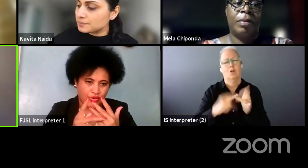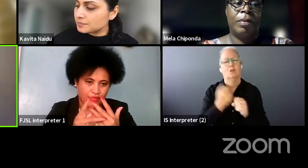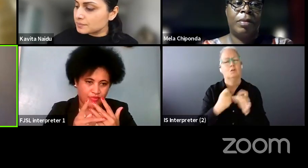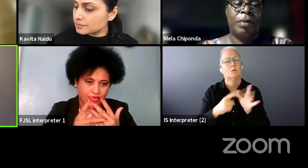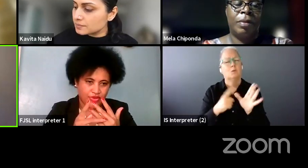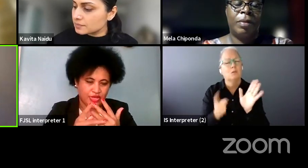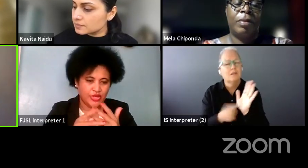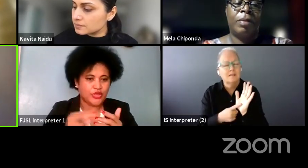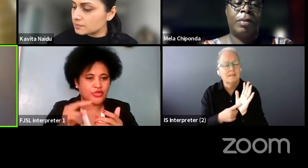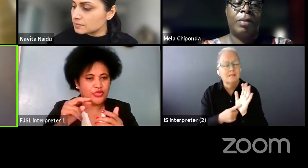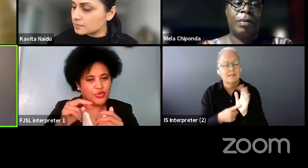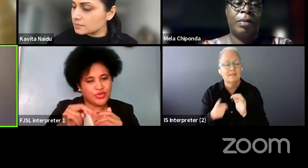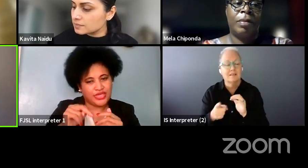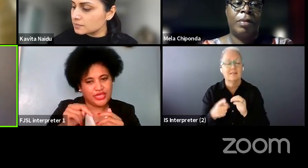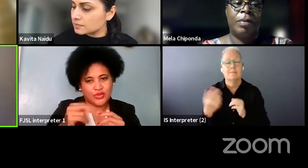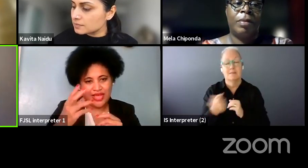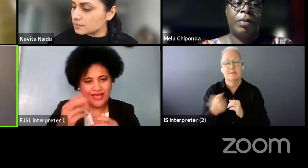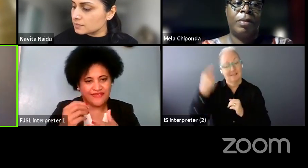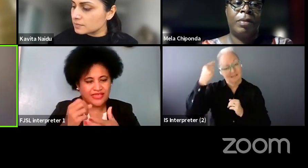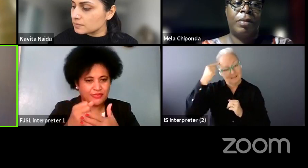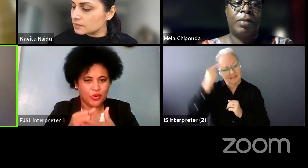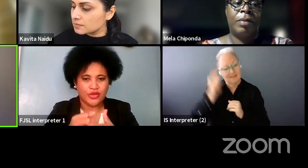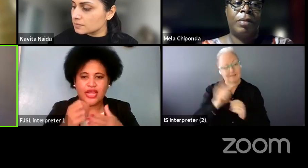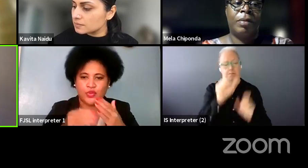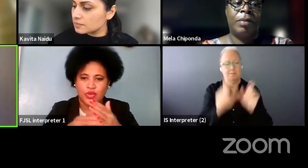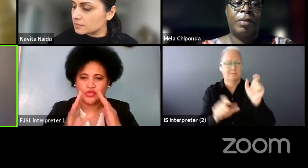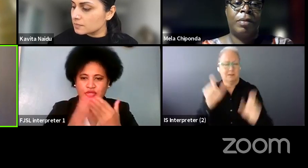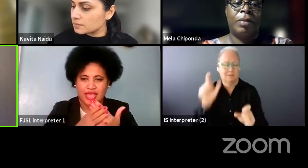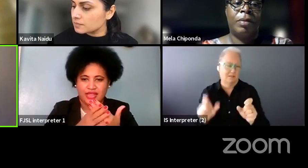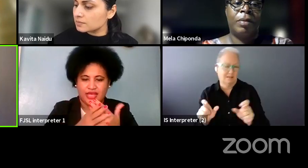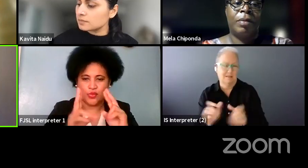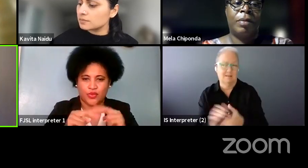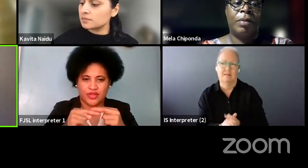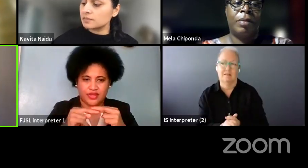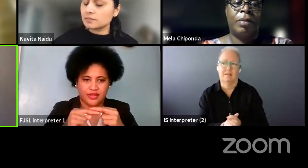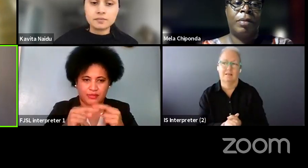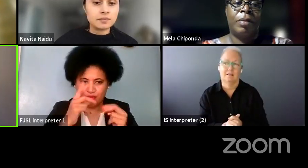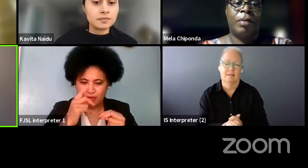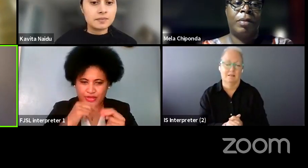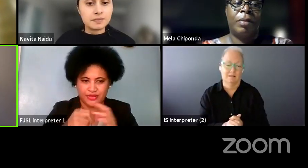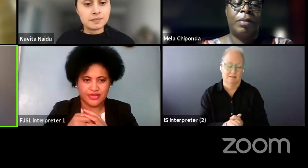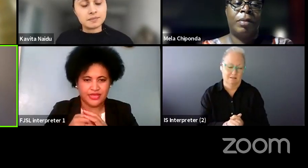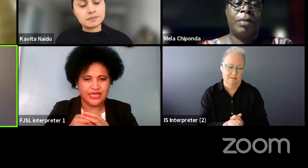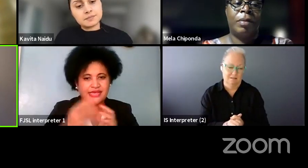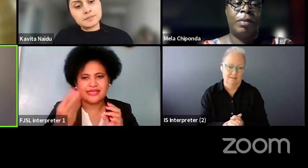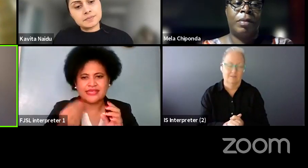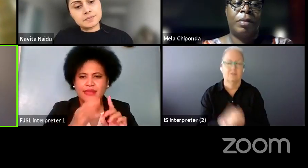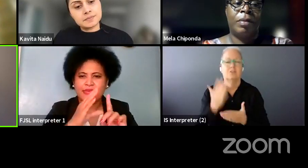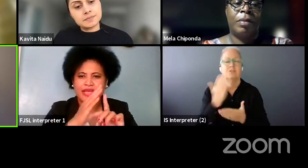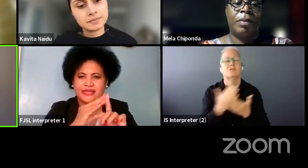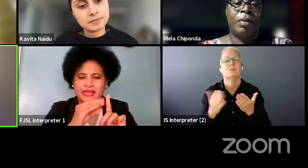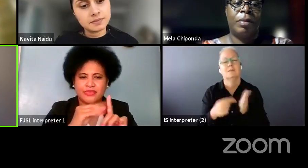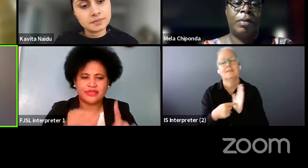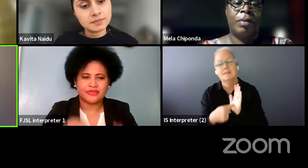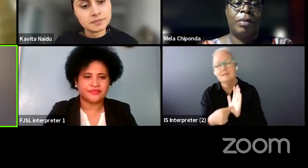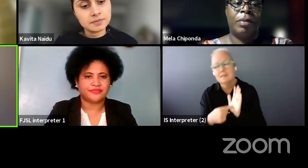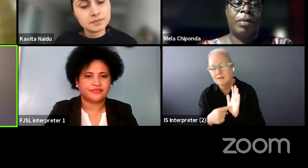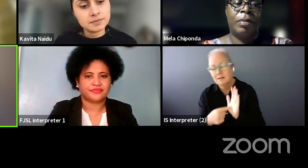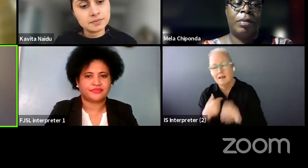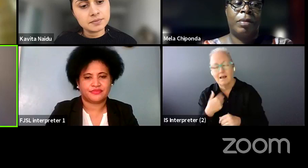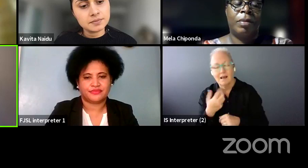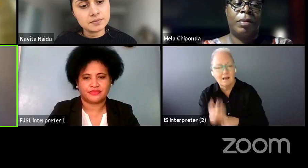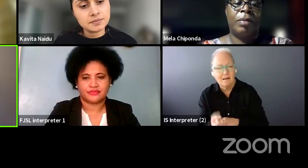needs of nature and the people. I think some of the inspiring examples that we get of alternatives in terms